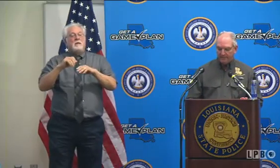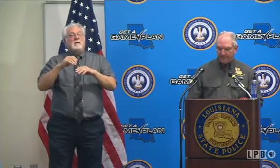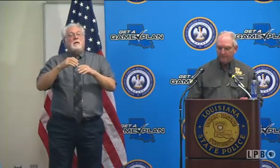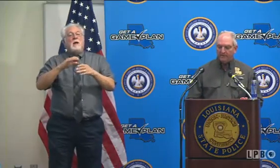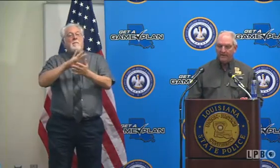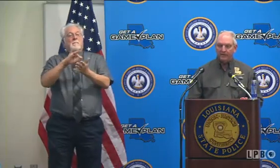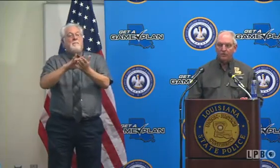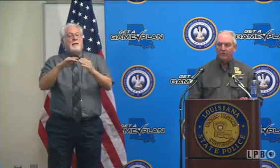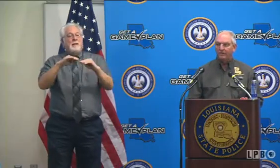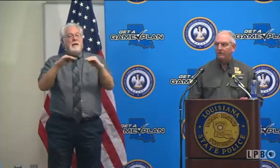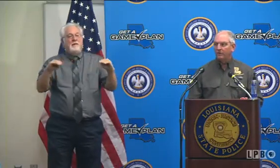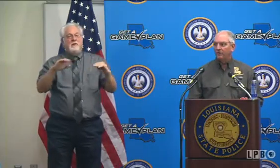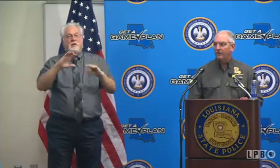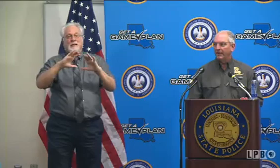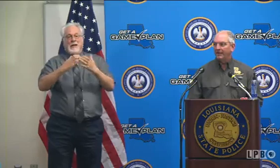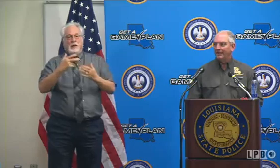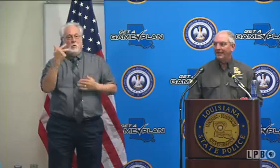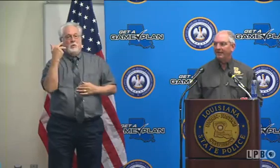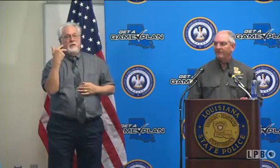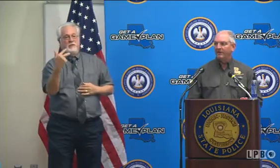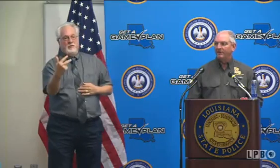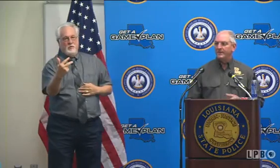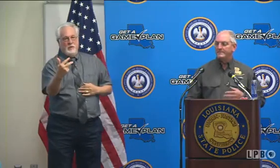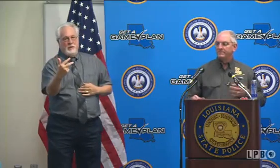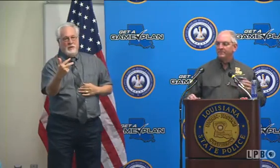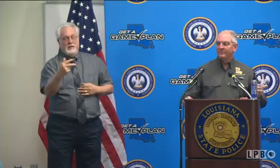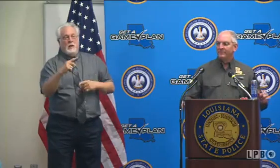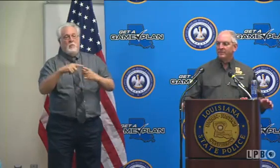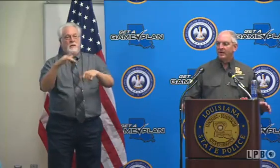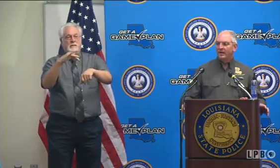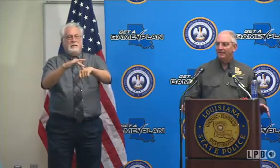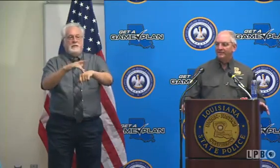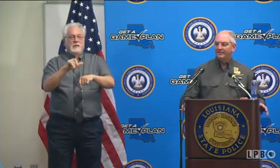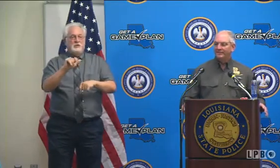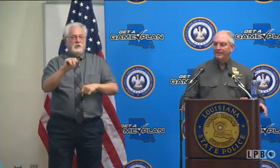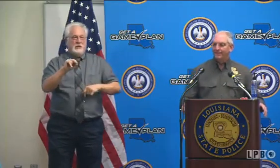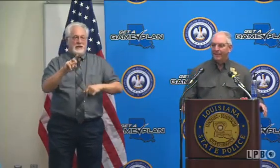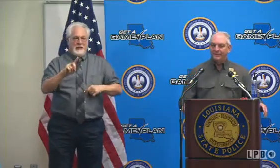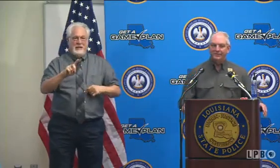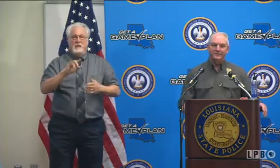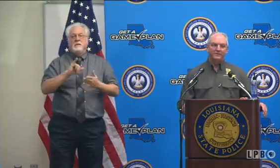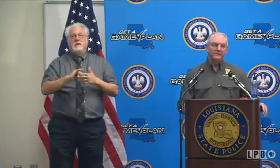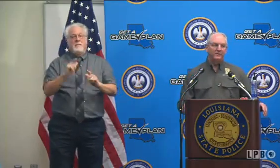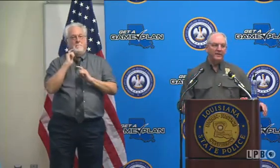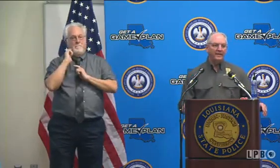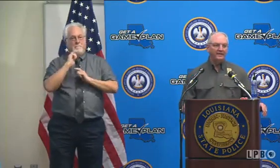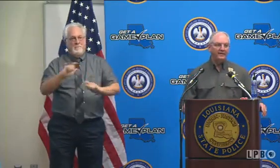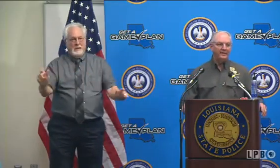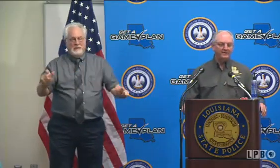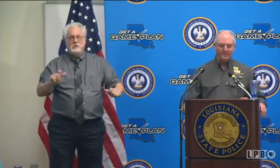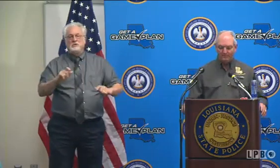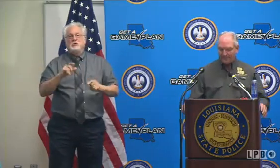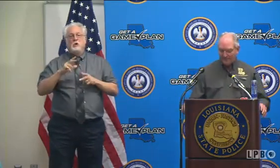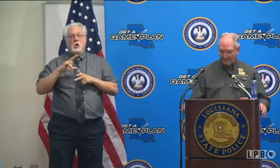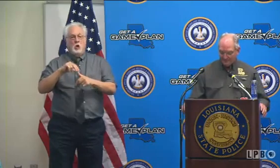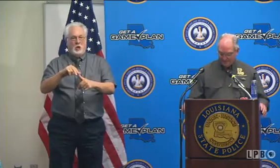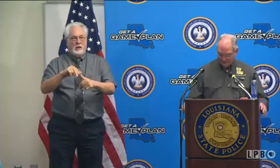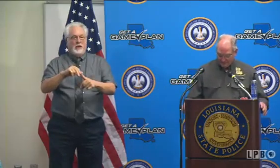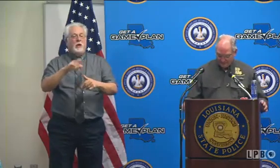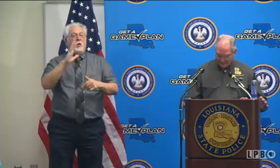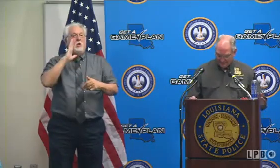be a mid-level Category 3 hurricane at landfall. This is a major hurricane. It's going to